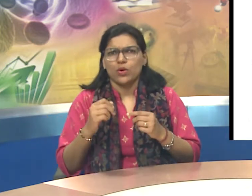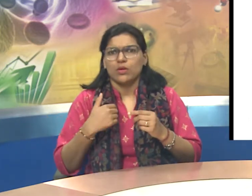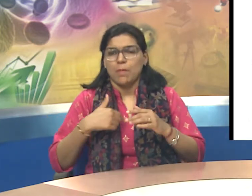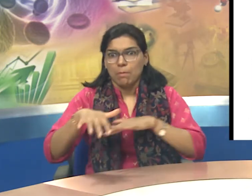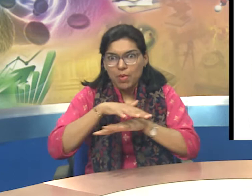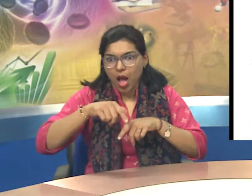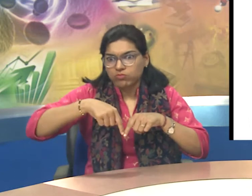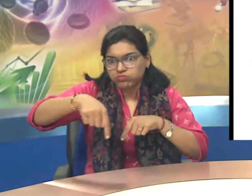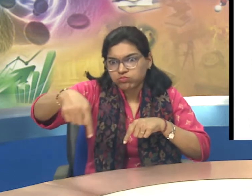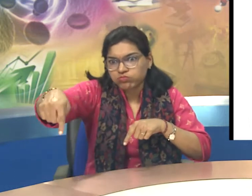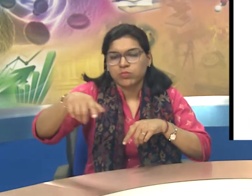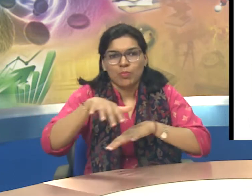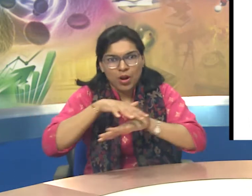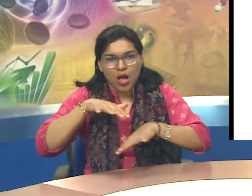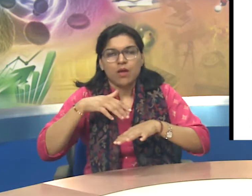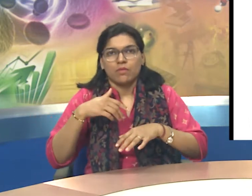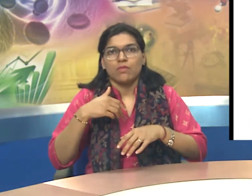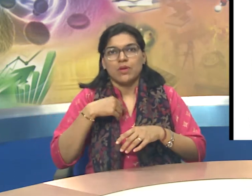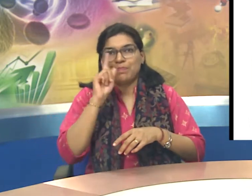For any important